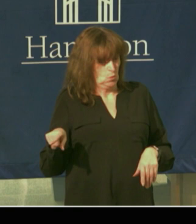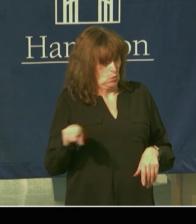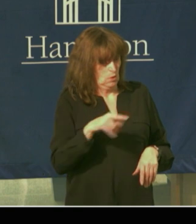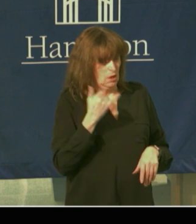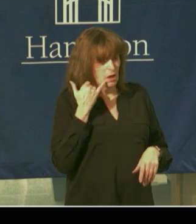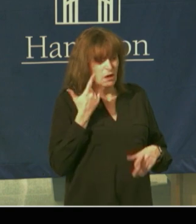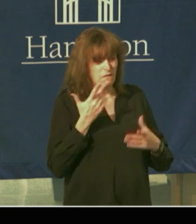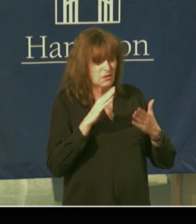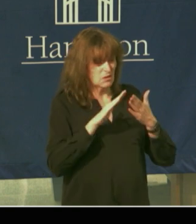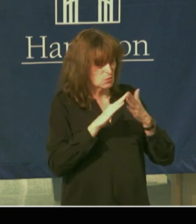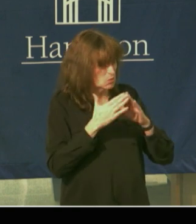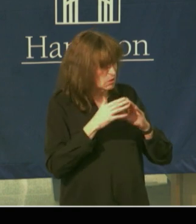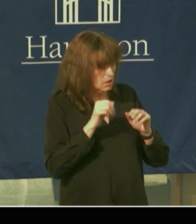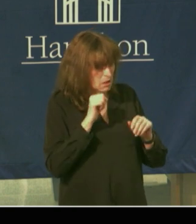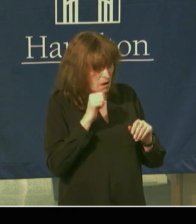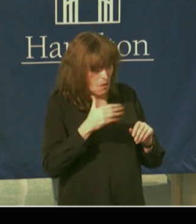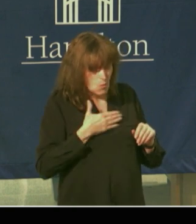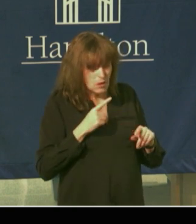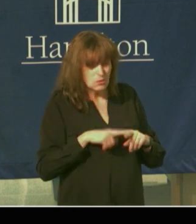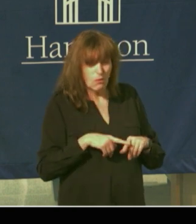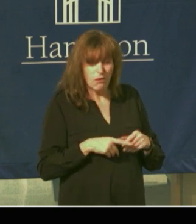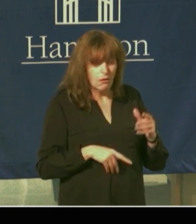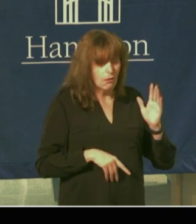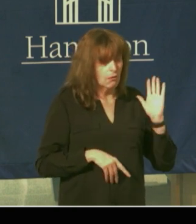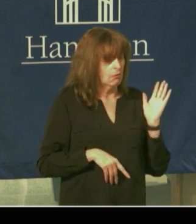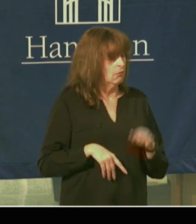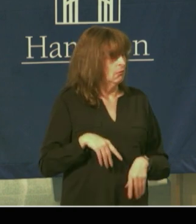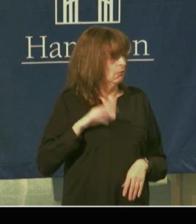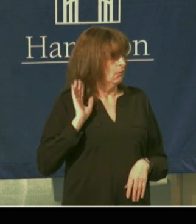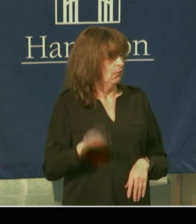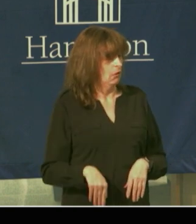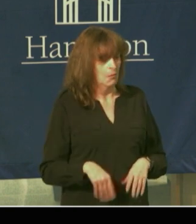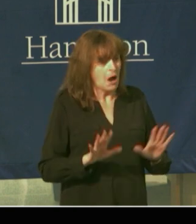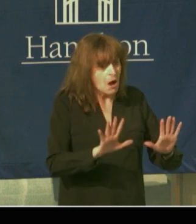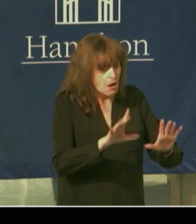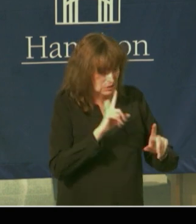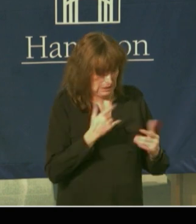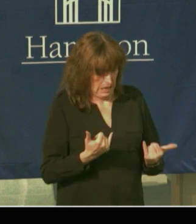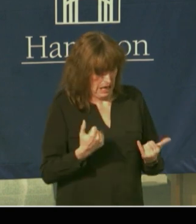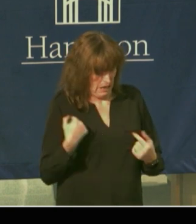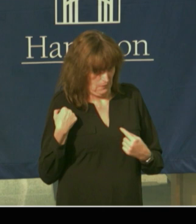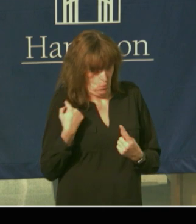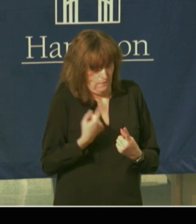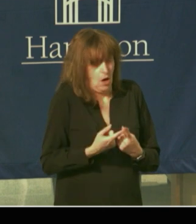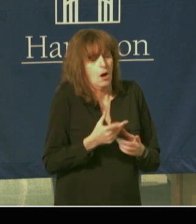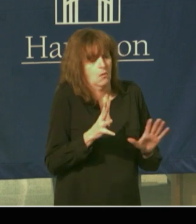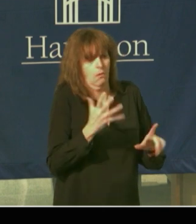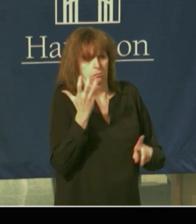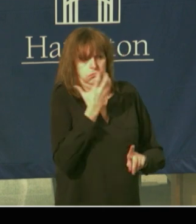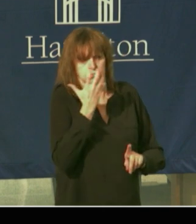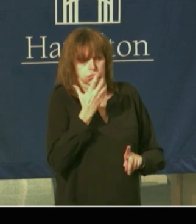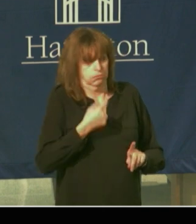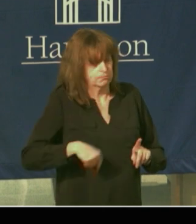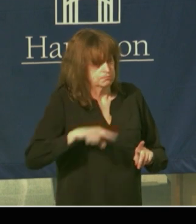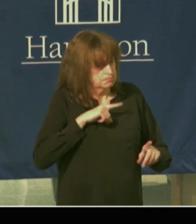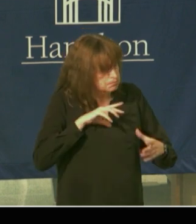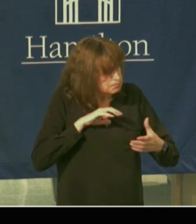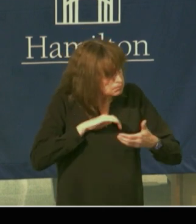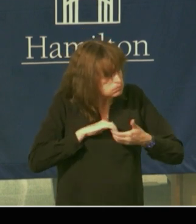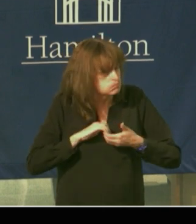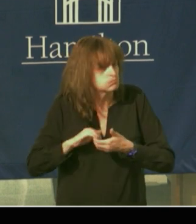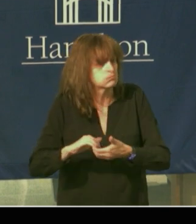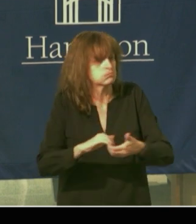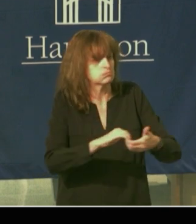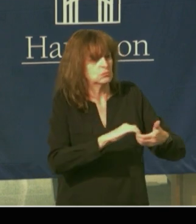don't continue, then we are going to have continuing problems. But so the encouragement is, presume you are a carrier and